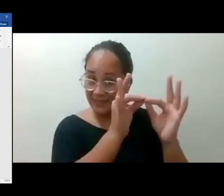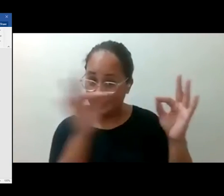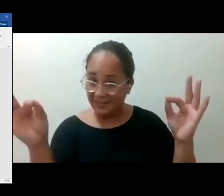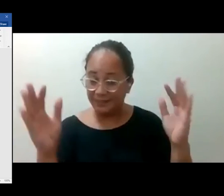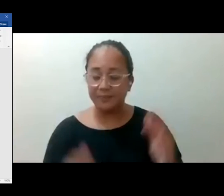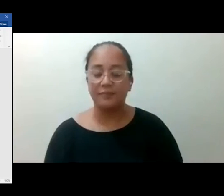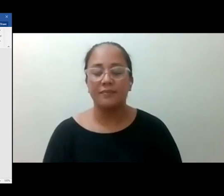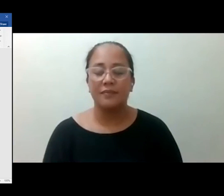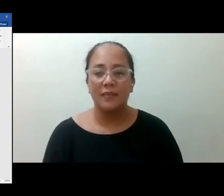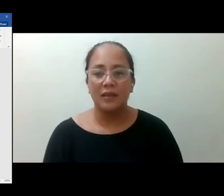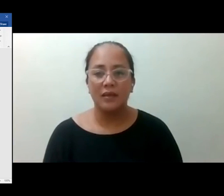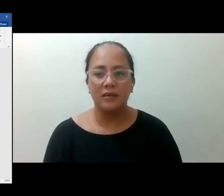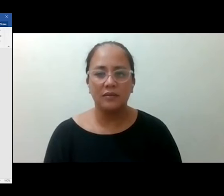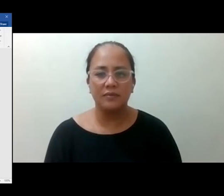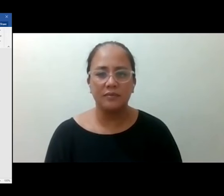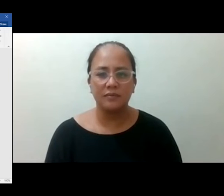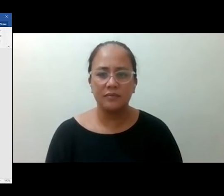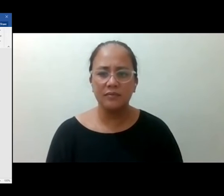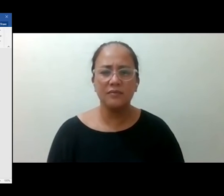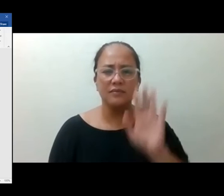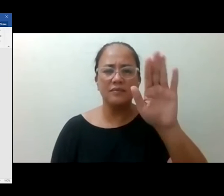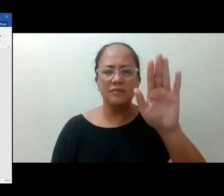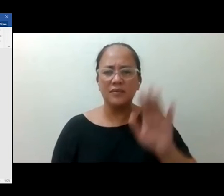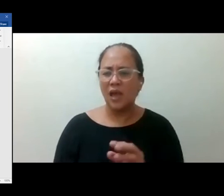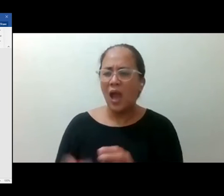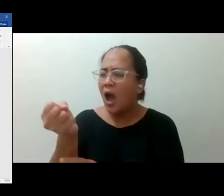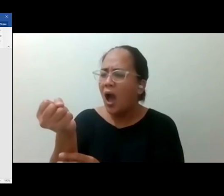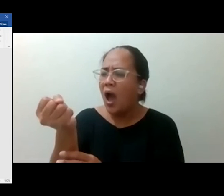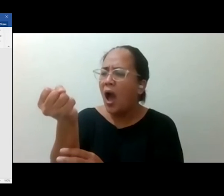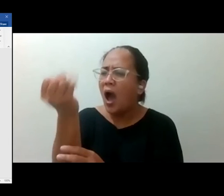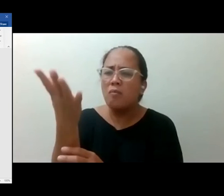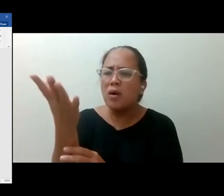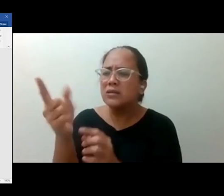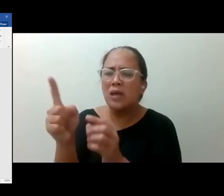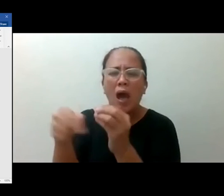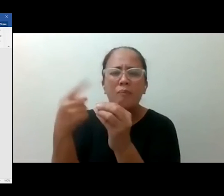What are we asking how much about? What does how much relate to?